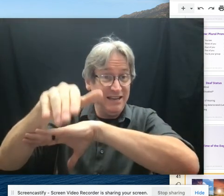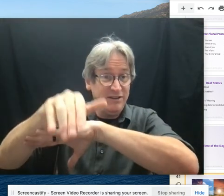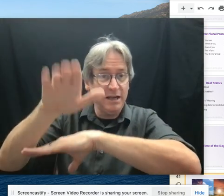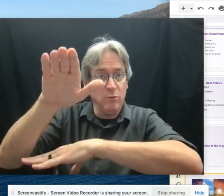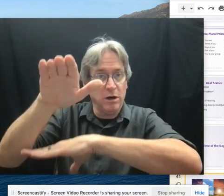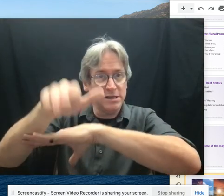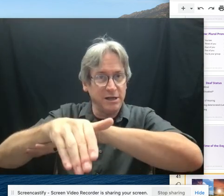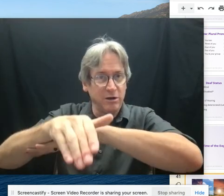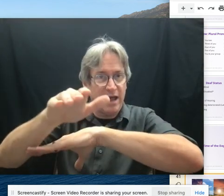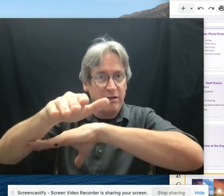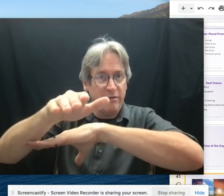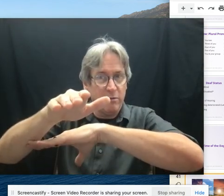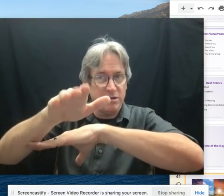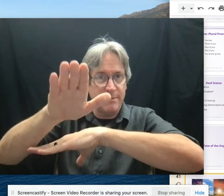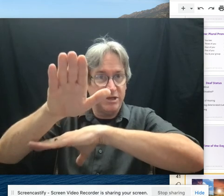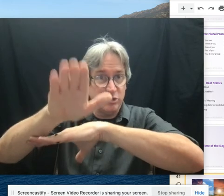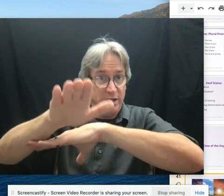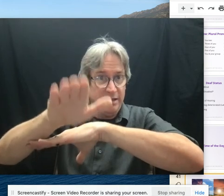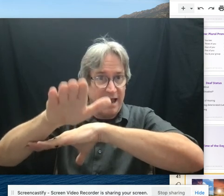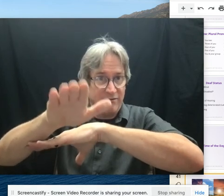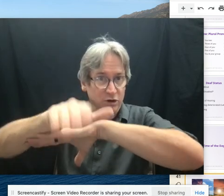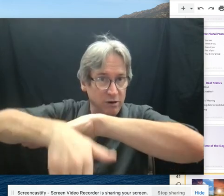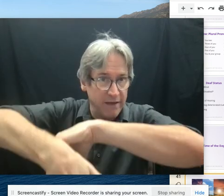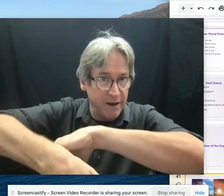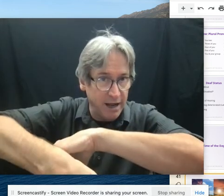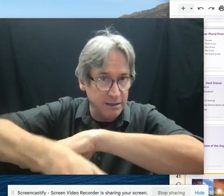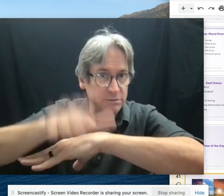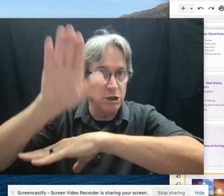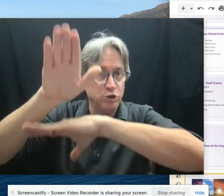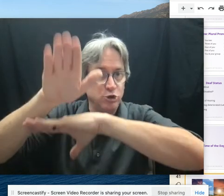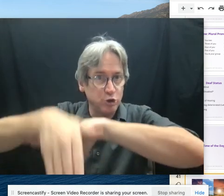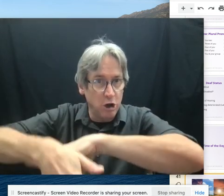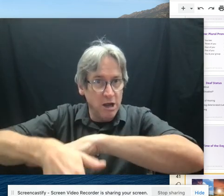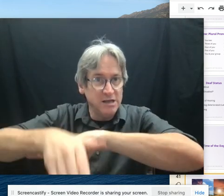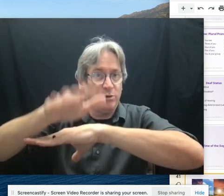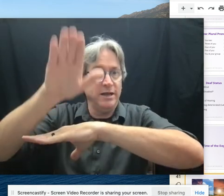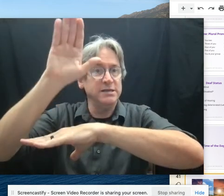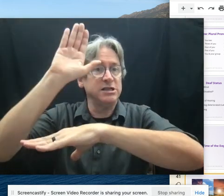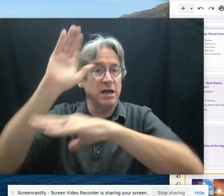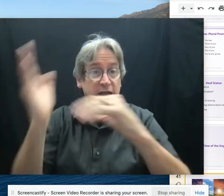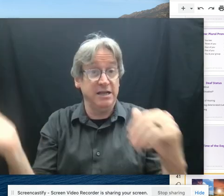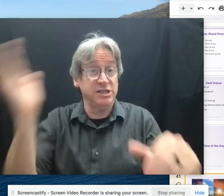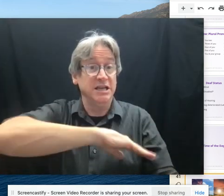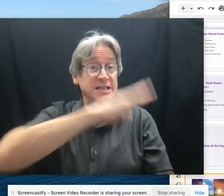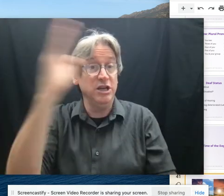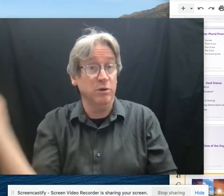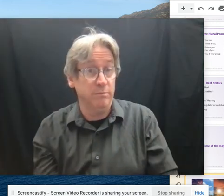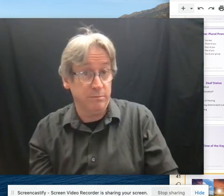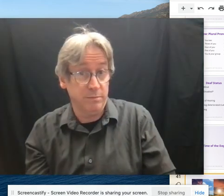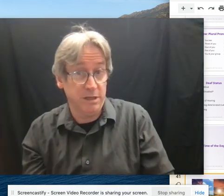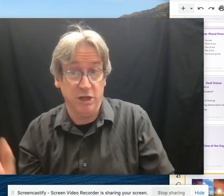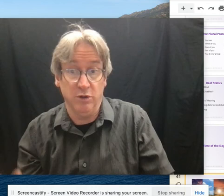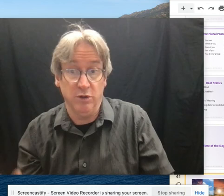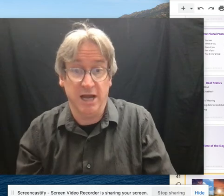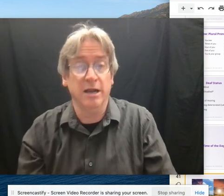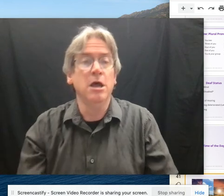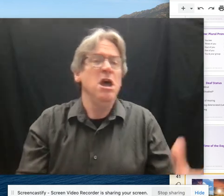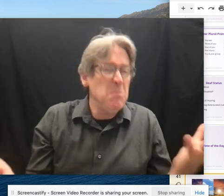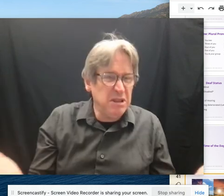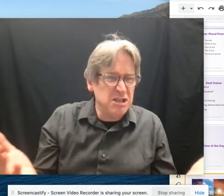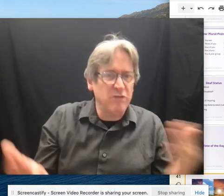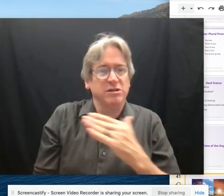the evening, where it's, that time between the afternoon and the night. So it is a continuum that you can